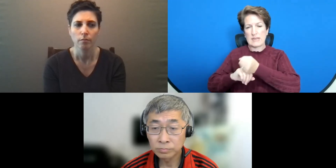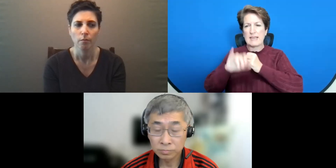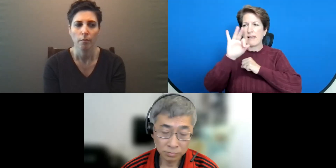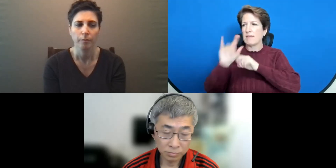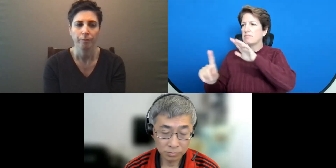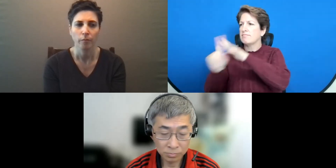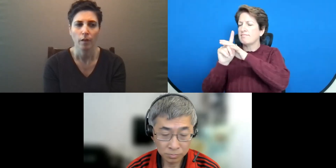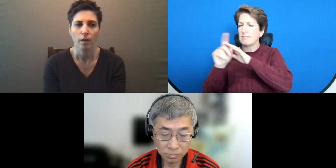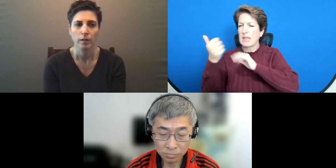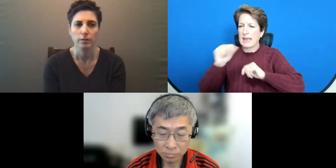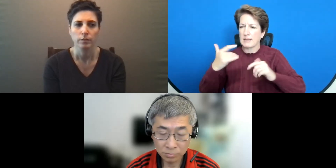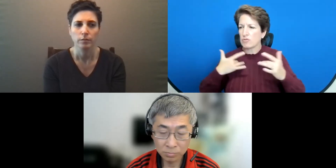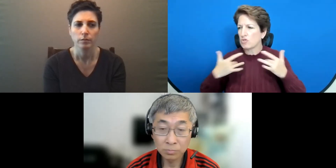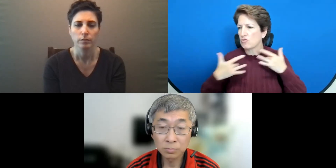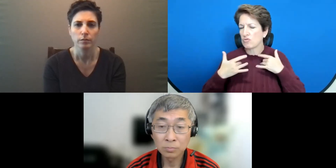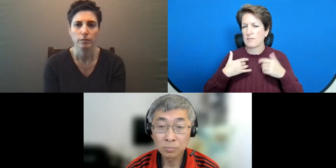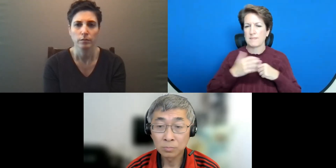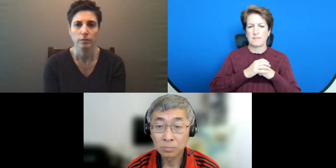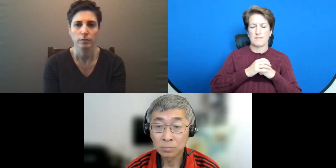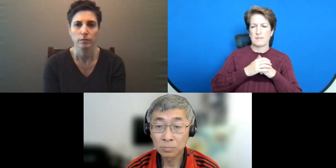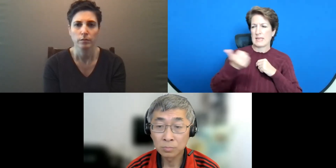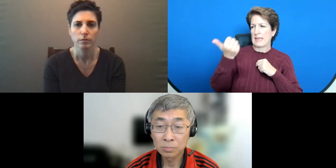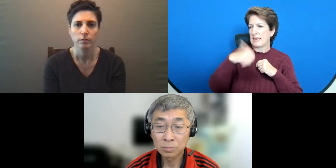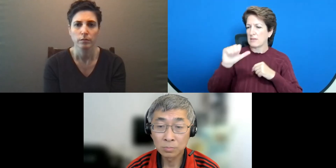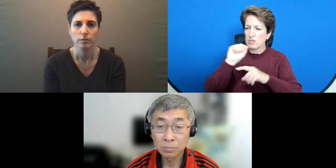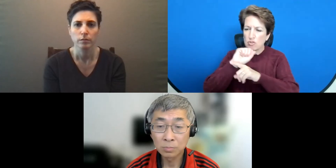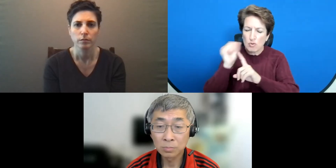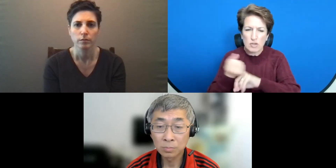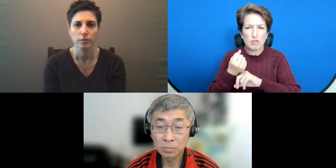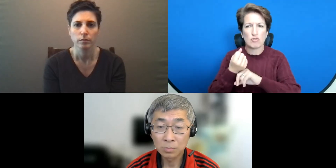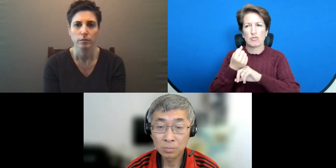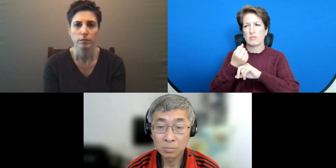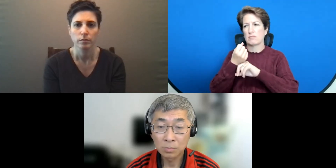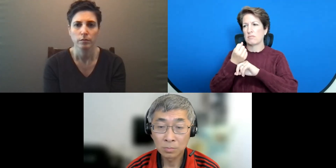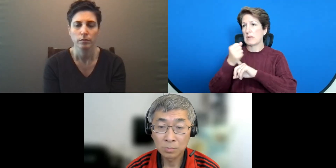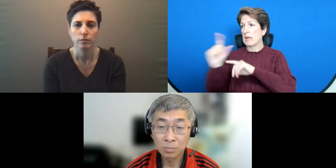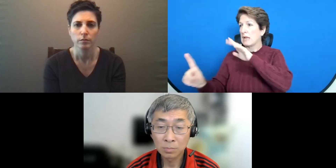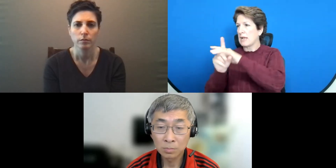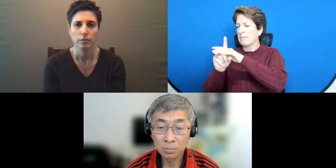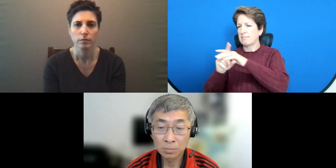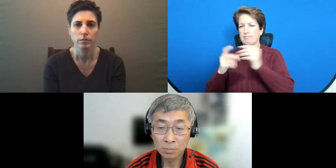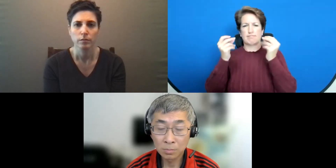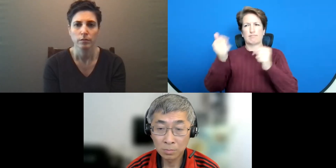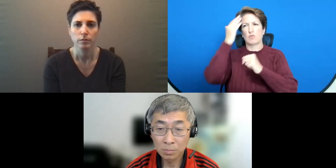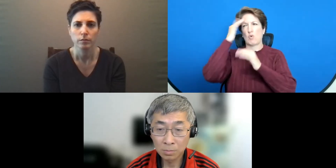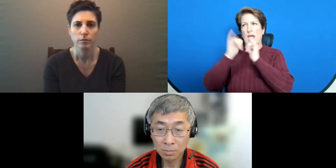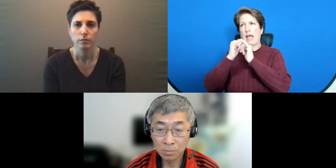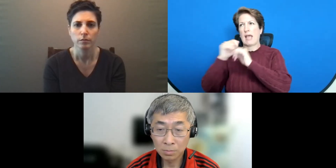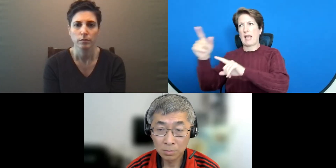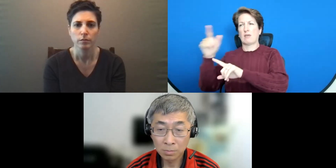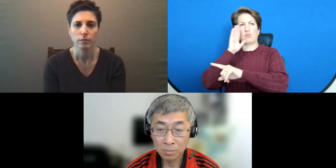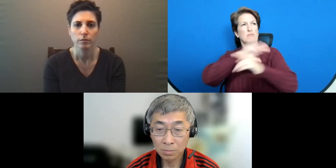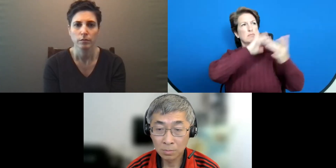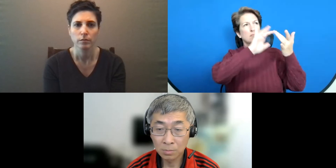or situations to the resources that we've already set up. So it becomes easier,